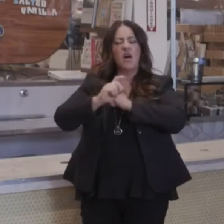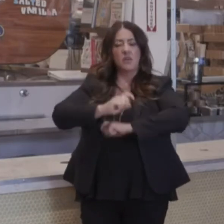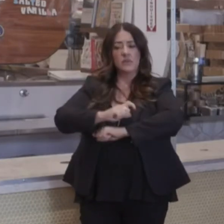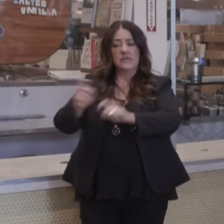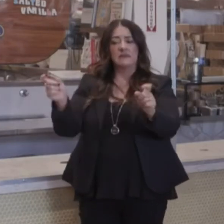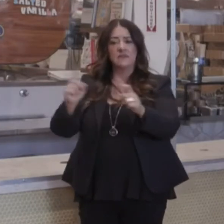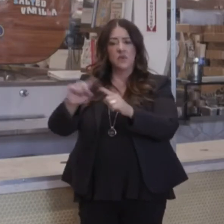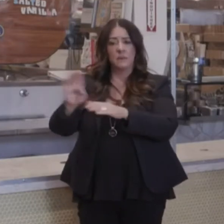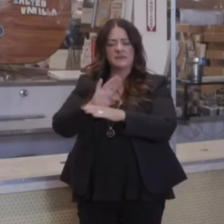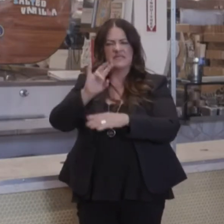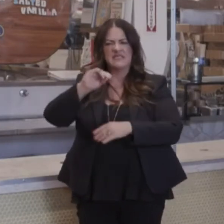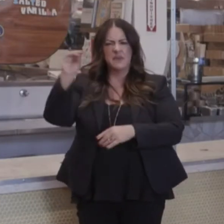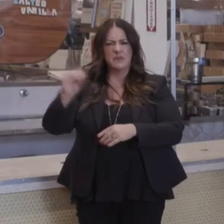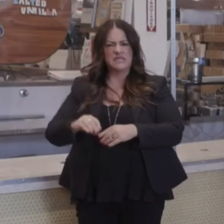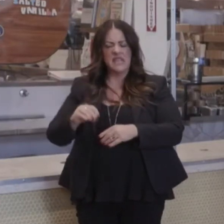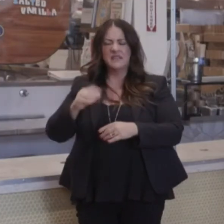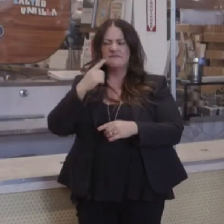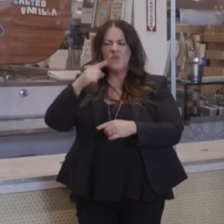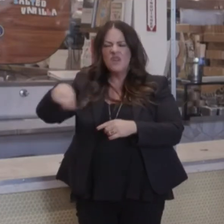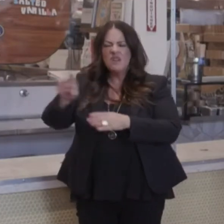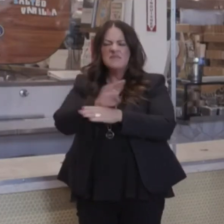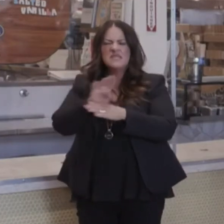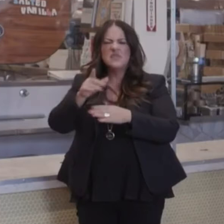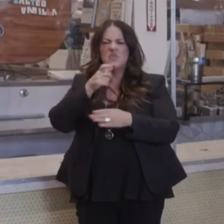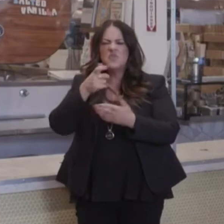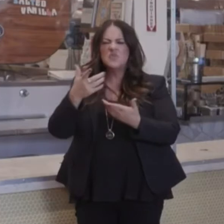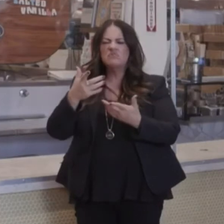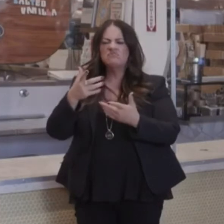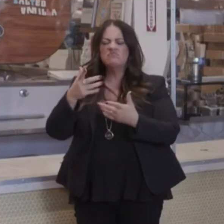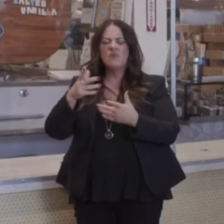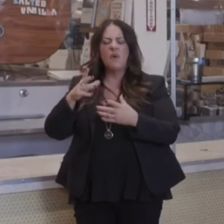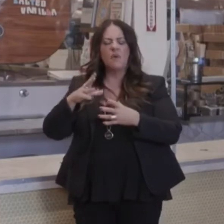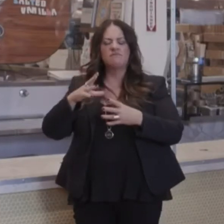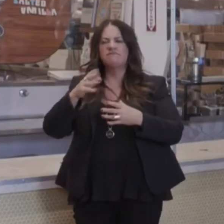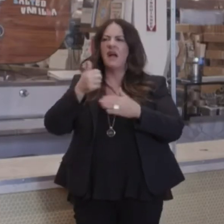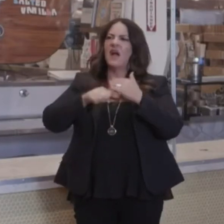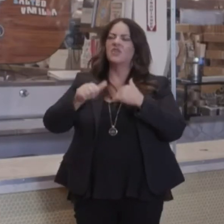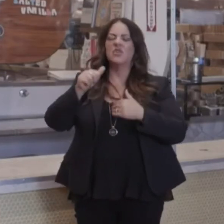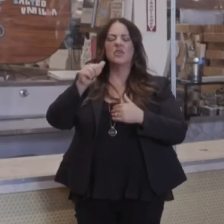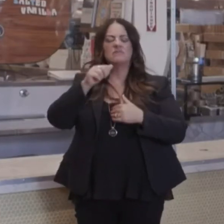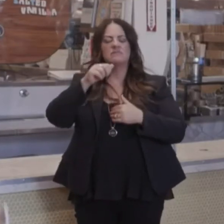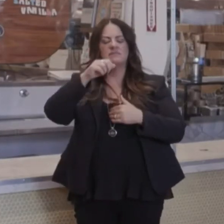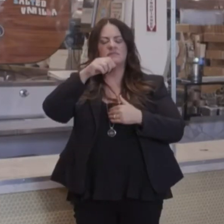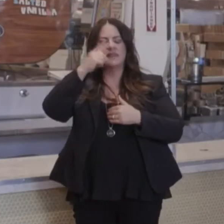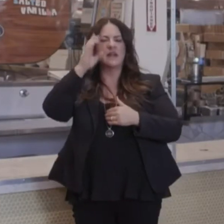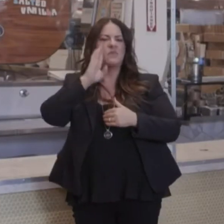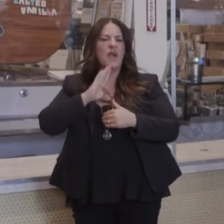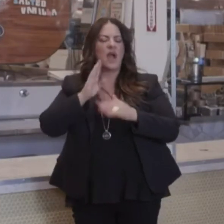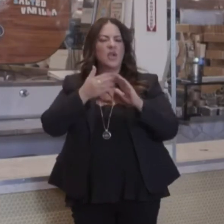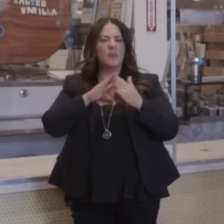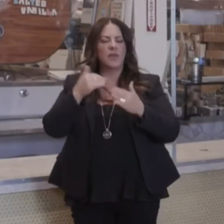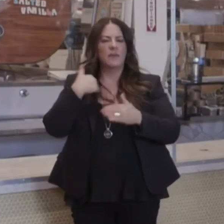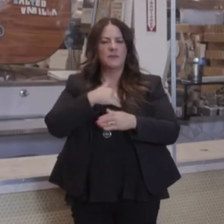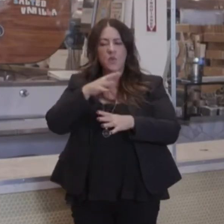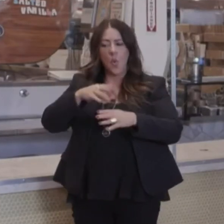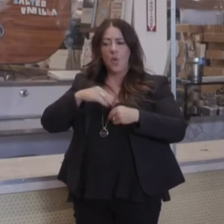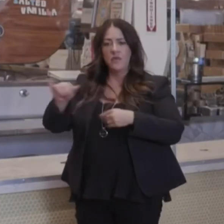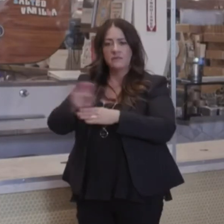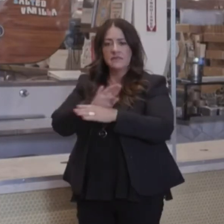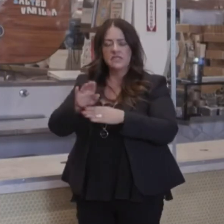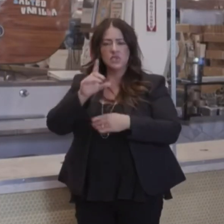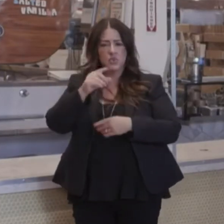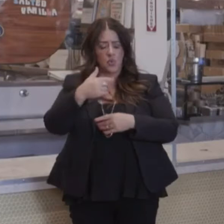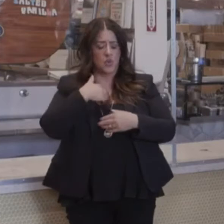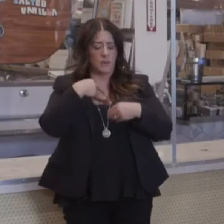given to businesses that were considered a disadvantaged, or they were owned by women, minorities, veterans, et cetera. Do you still hope to maintain that same